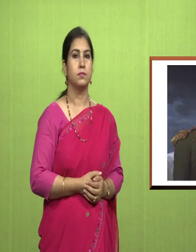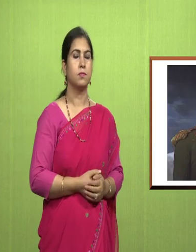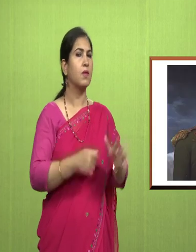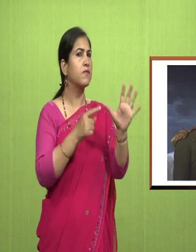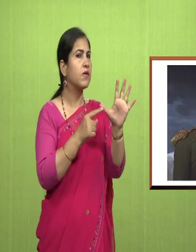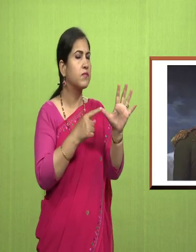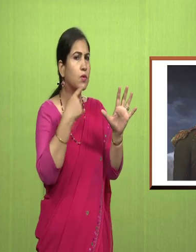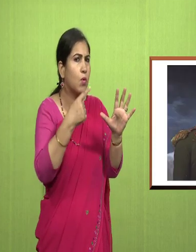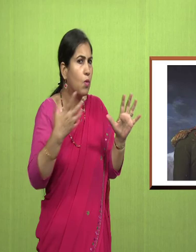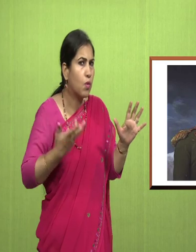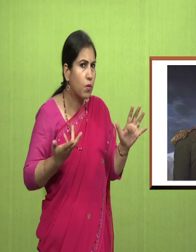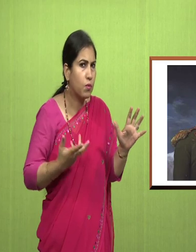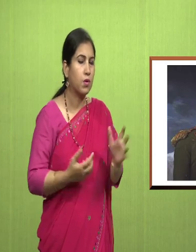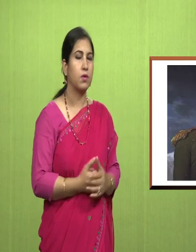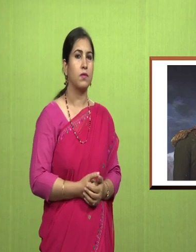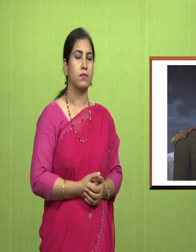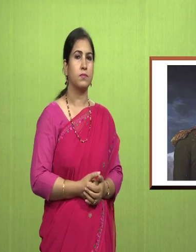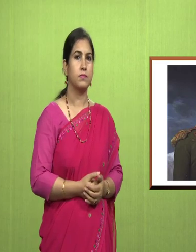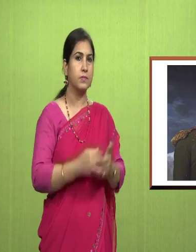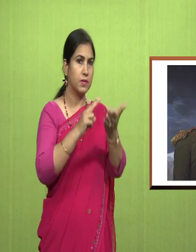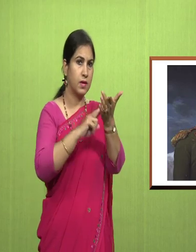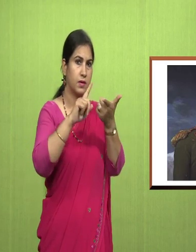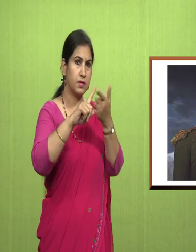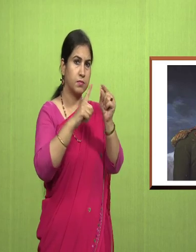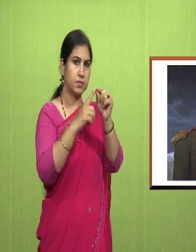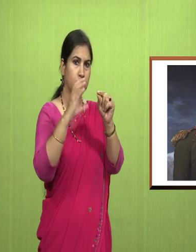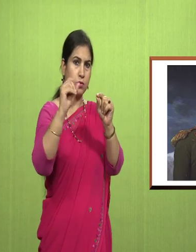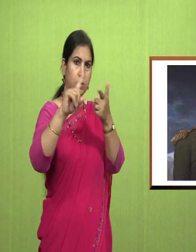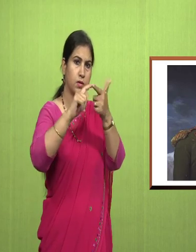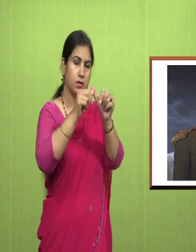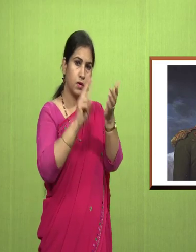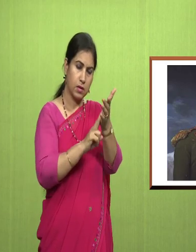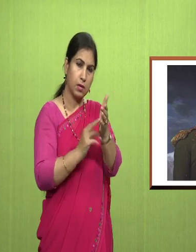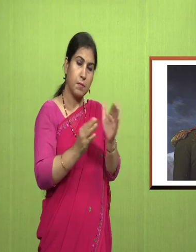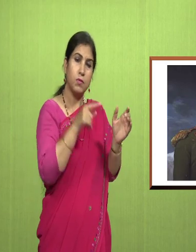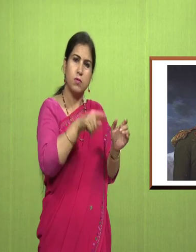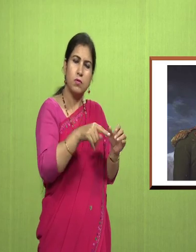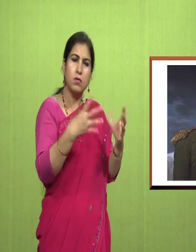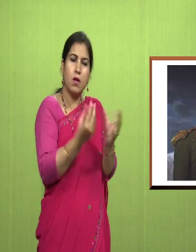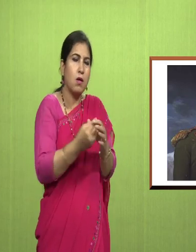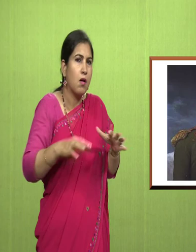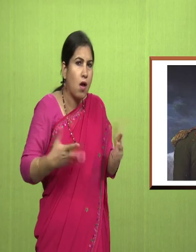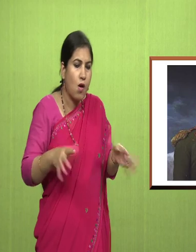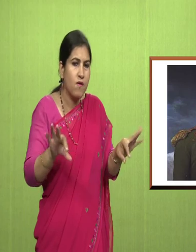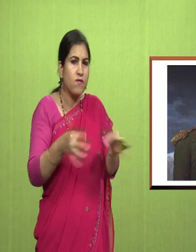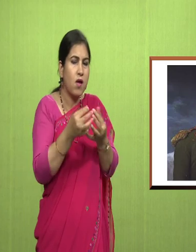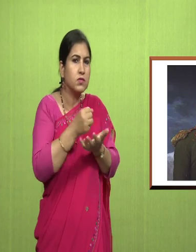Fifth, we studied about Napoleon Bonaparte and his contribution to France.